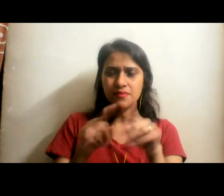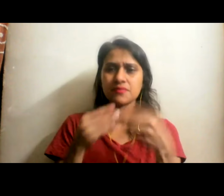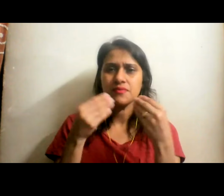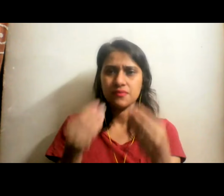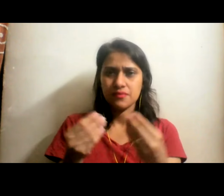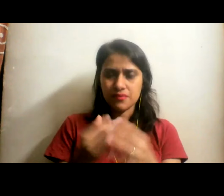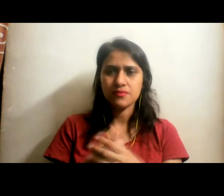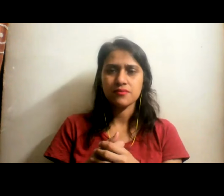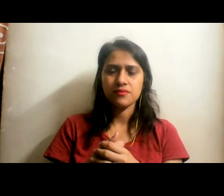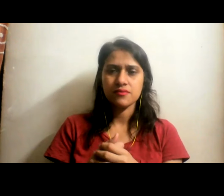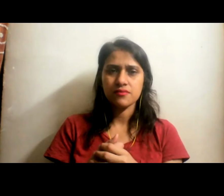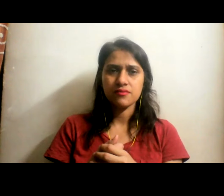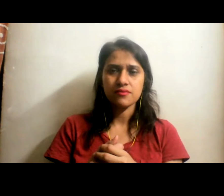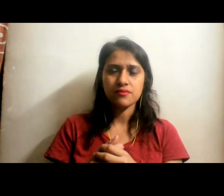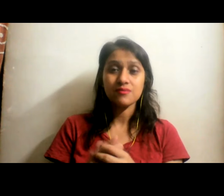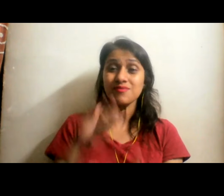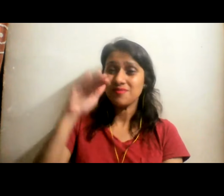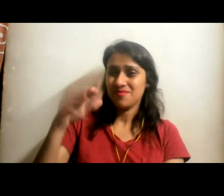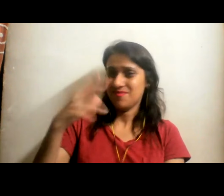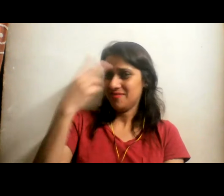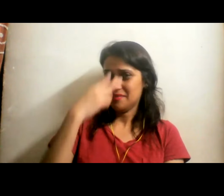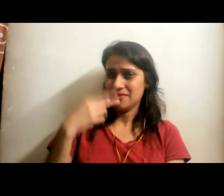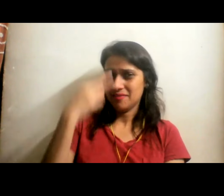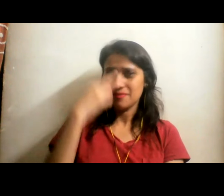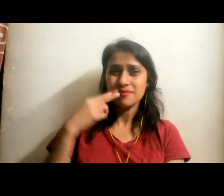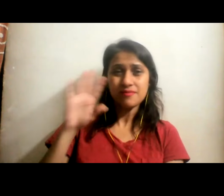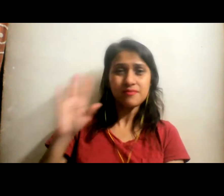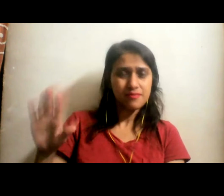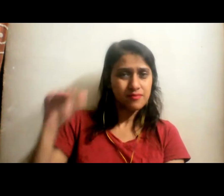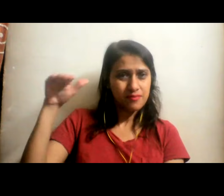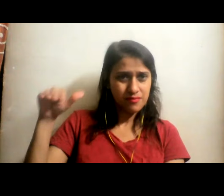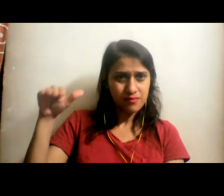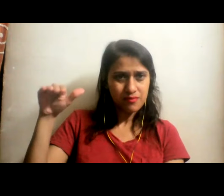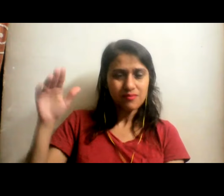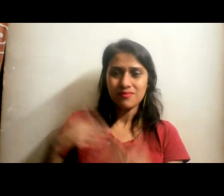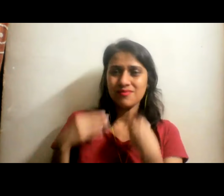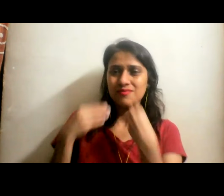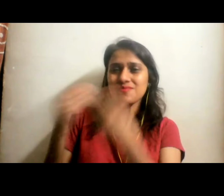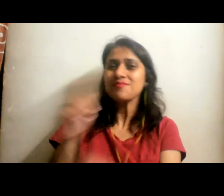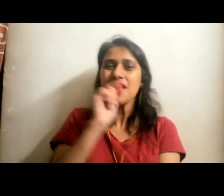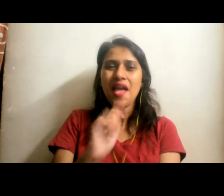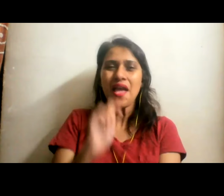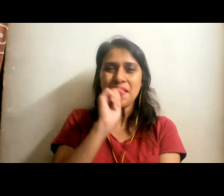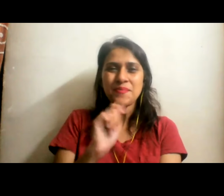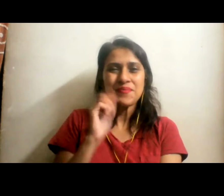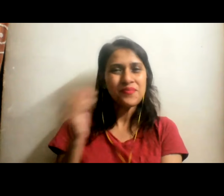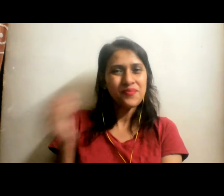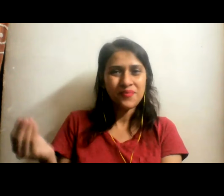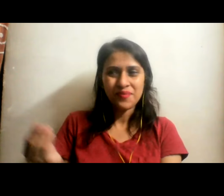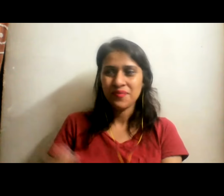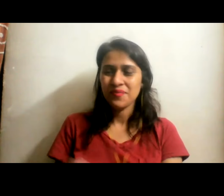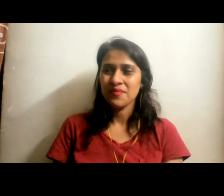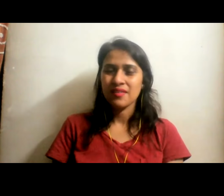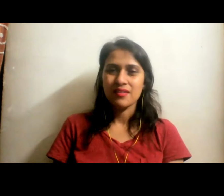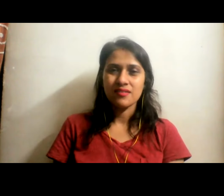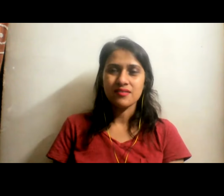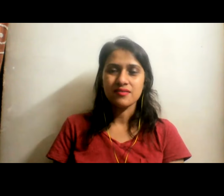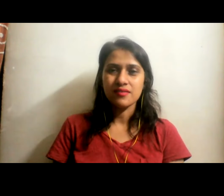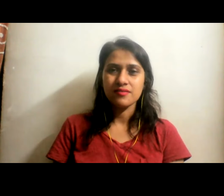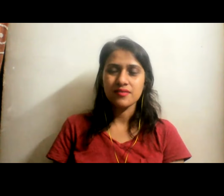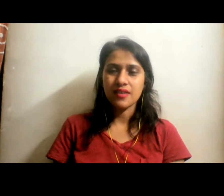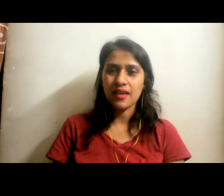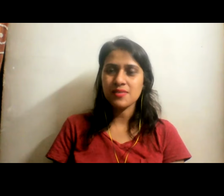if a child is crying, and if I am giving a ice cream to the child, so we see the difference,